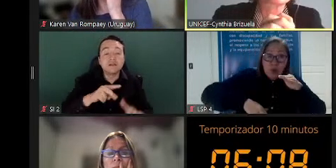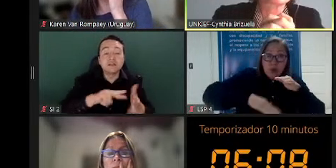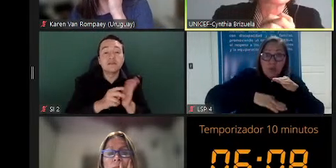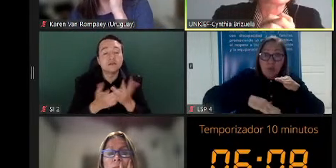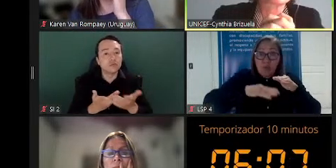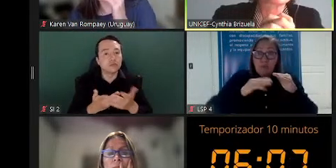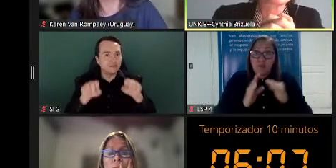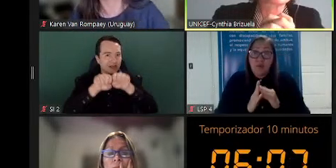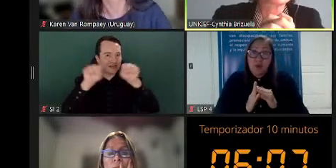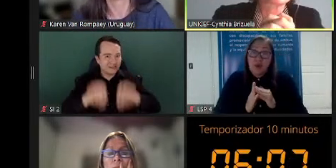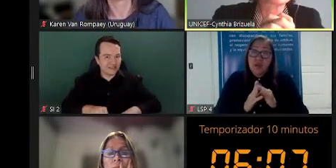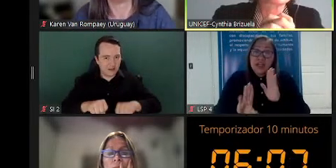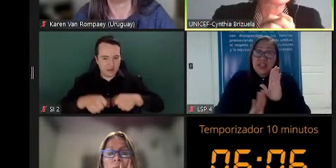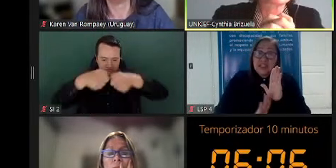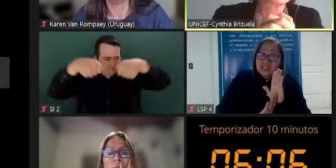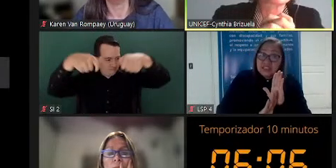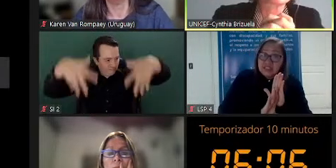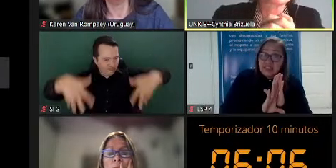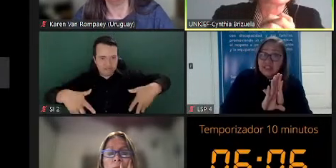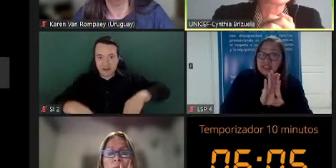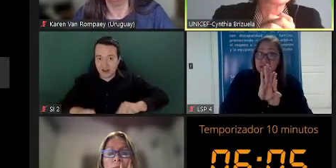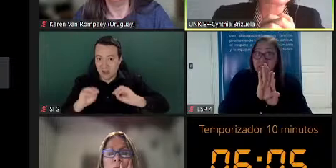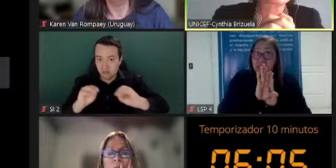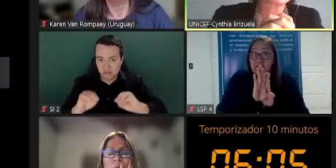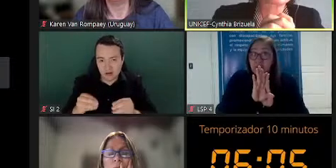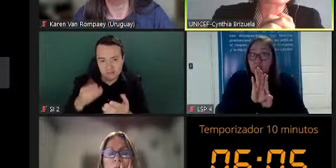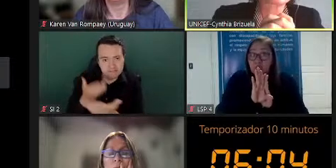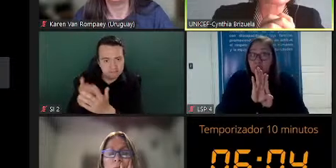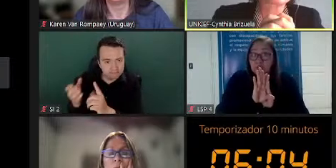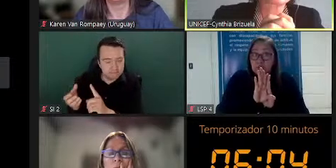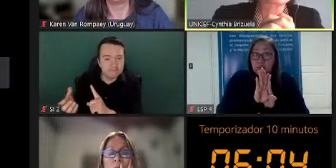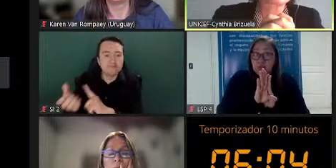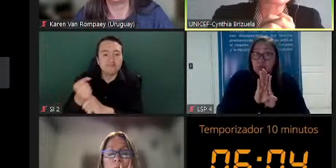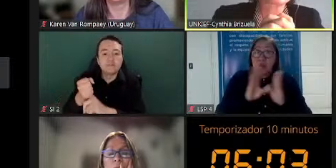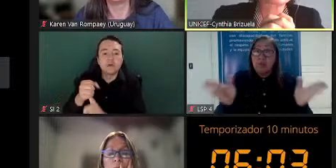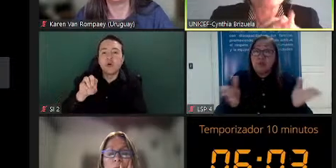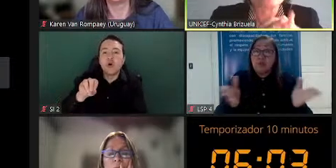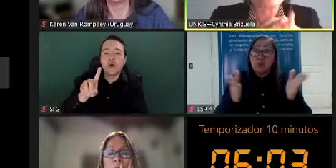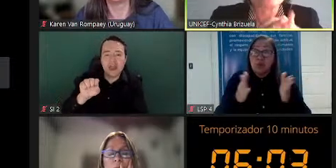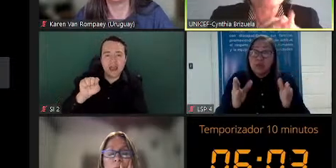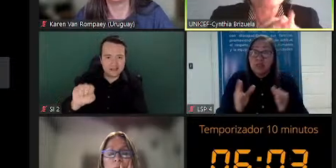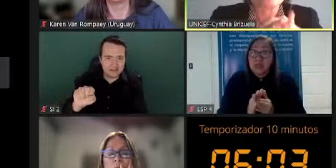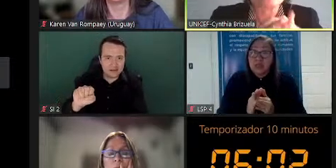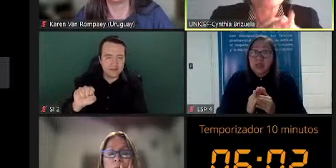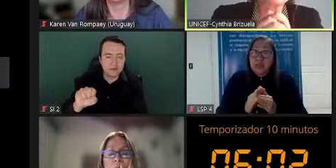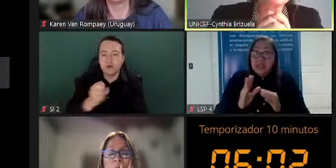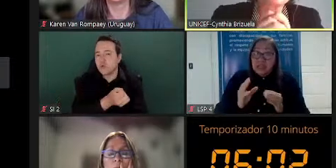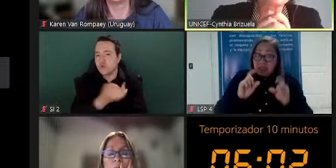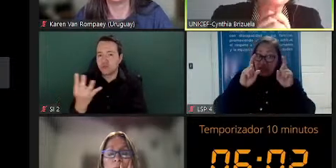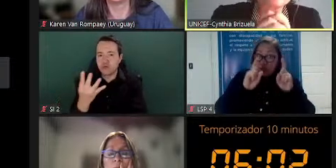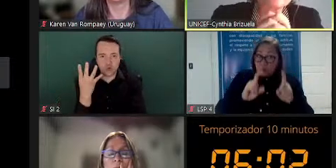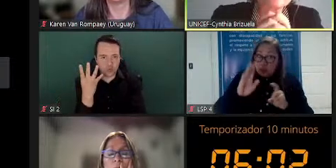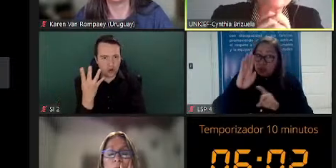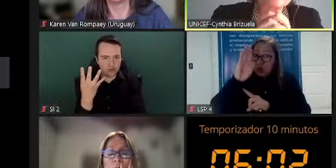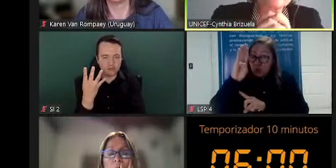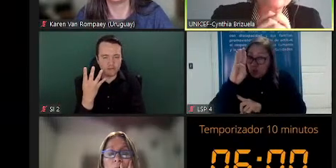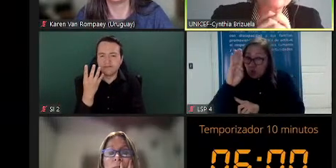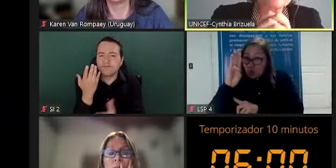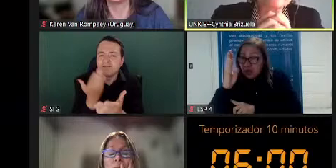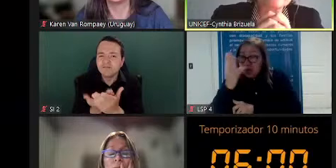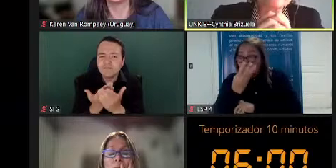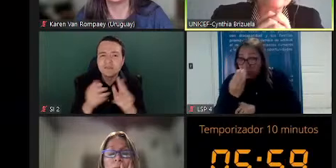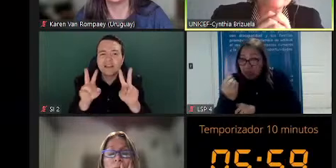answer to and it is based on sdg number four talking about